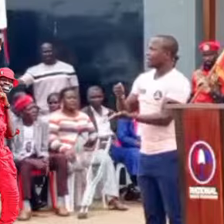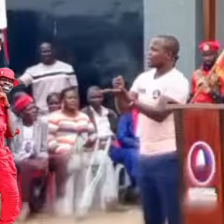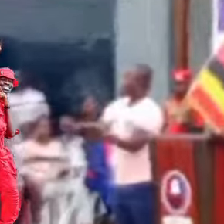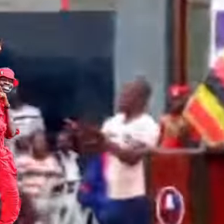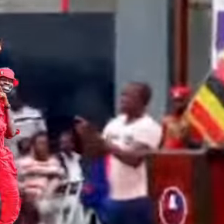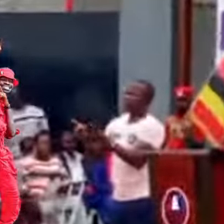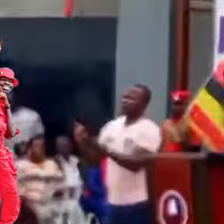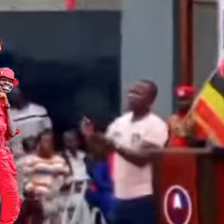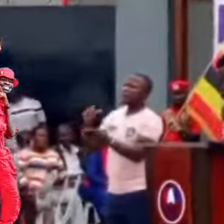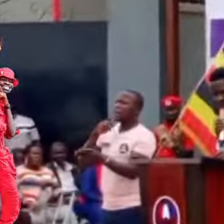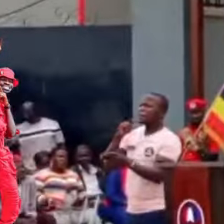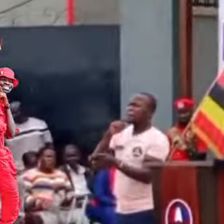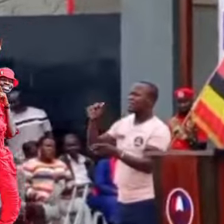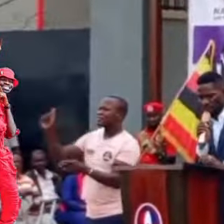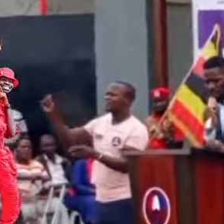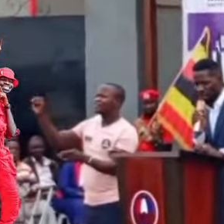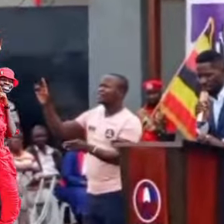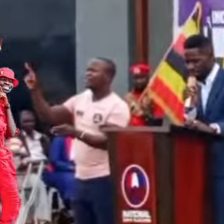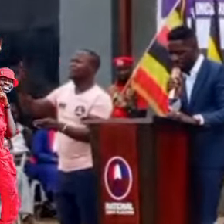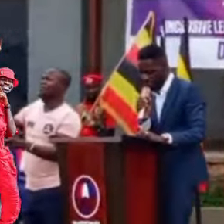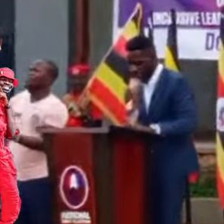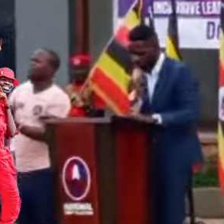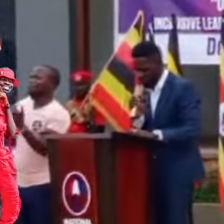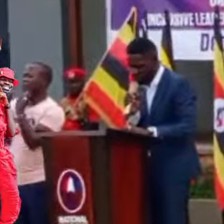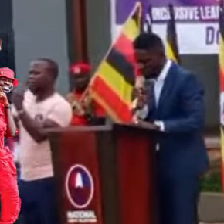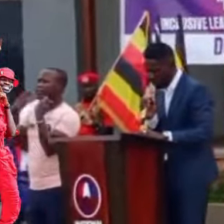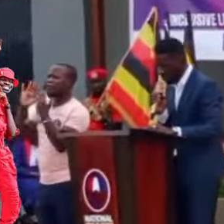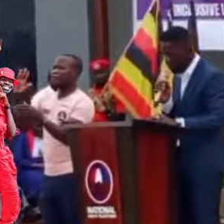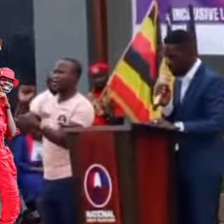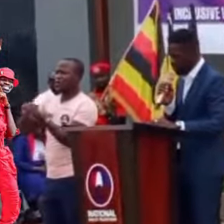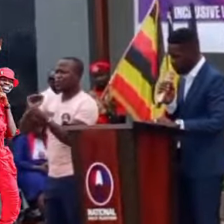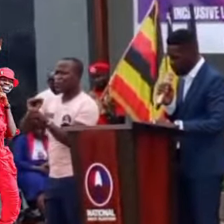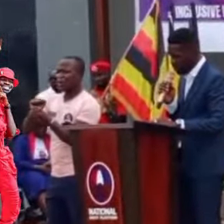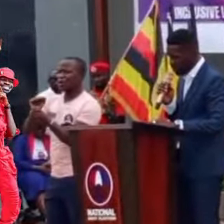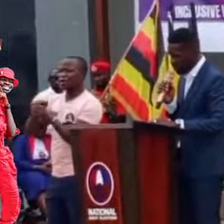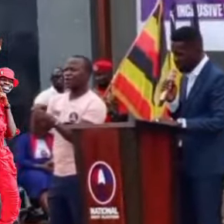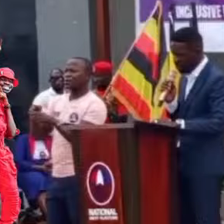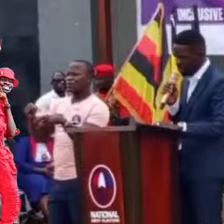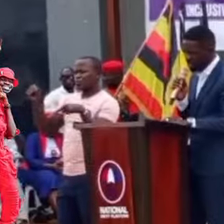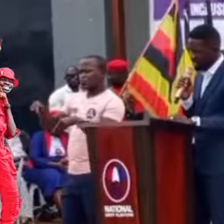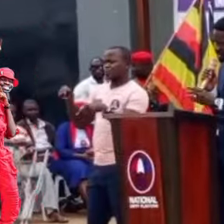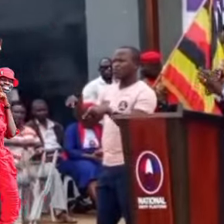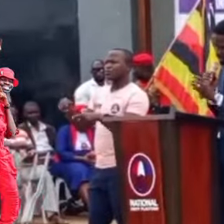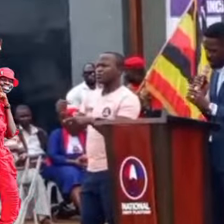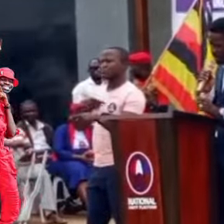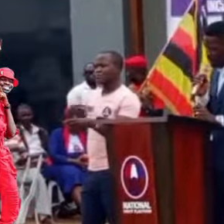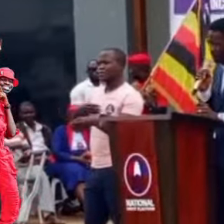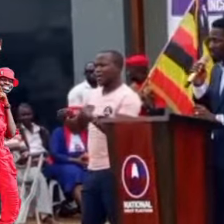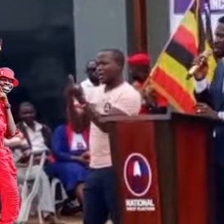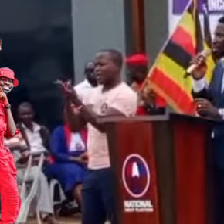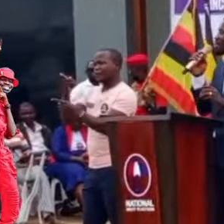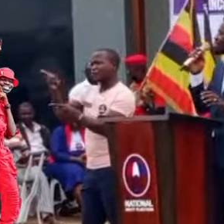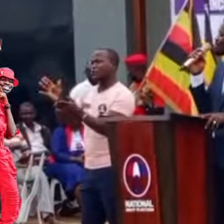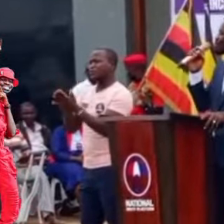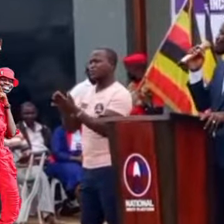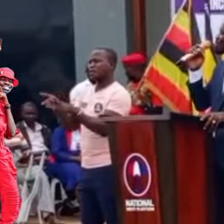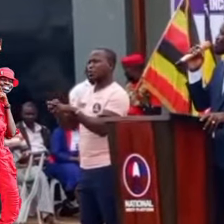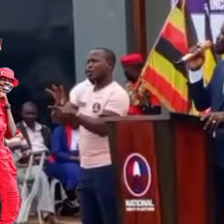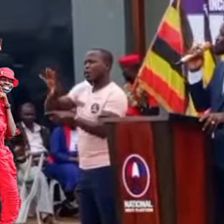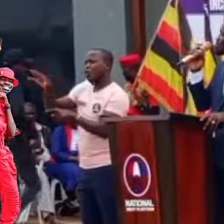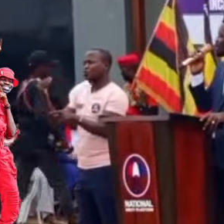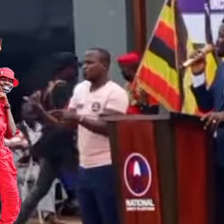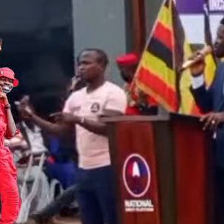nga mumuyamba Adamu sebo nkutumidde weebale emirimu egyo gyonna gyonna gy'okola olunaku lwaleero ndikuweereza n'abaana